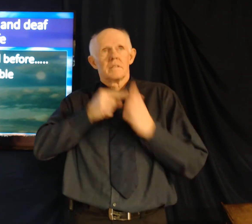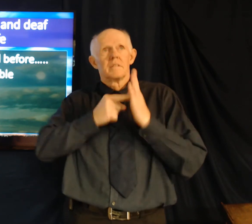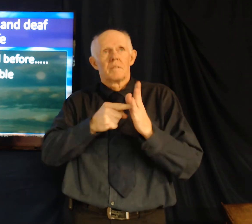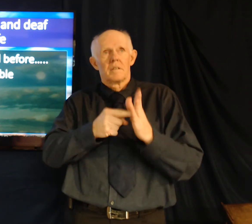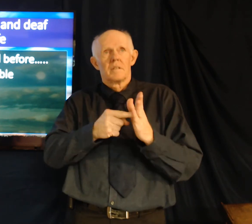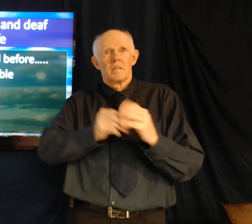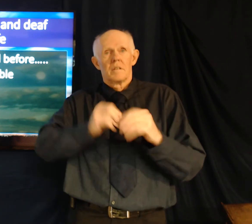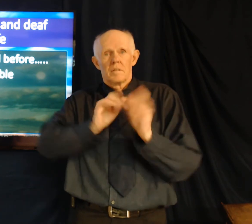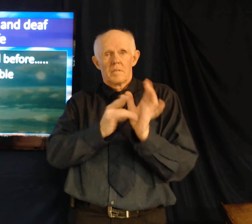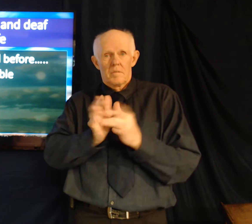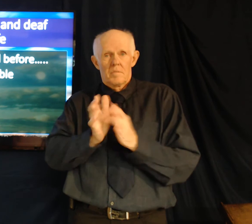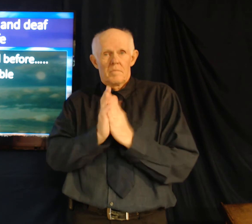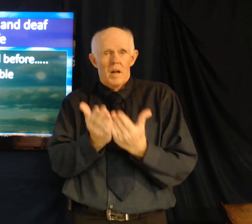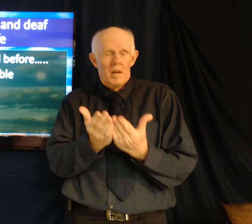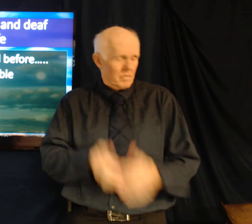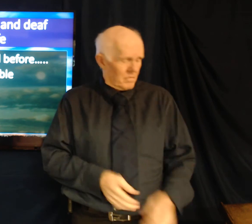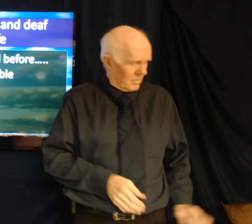For example, in the Bible.